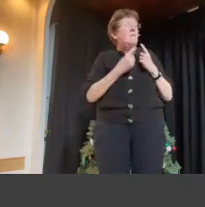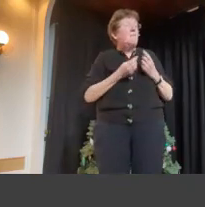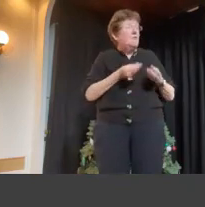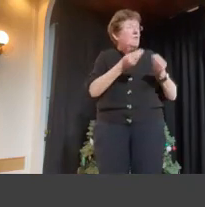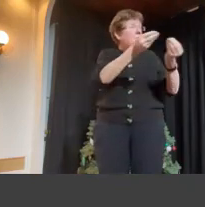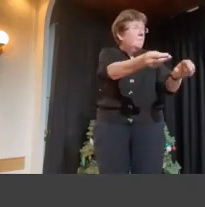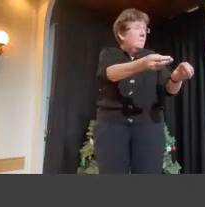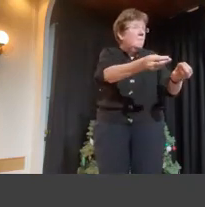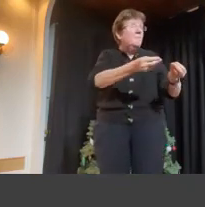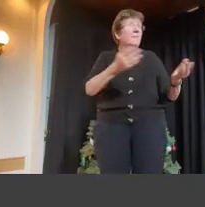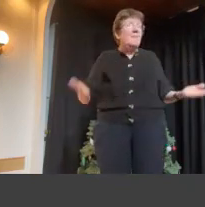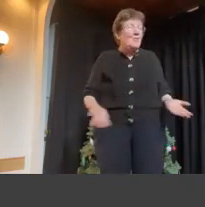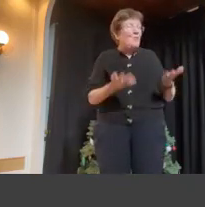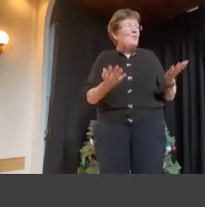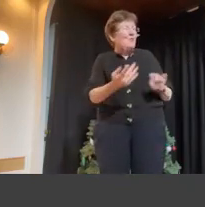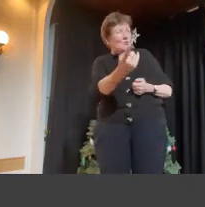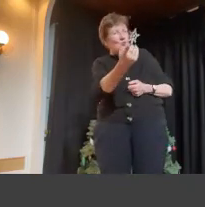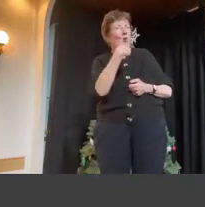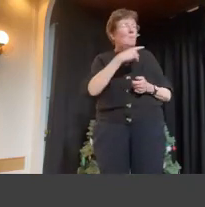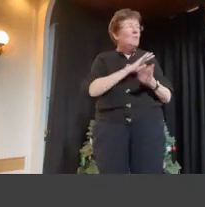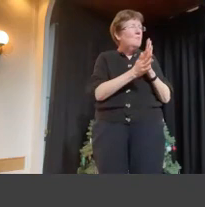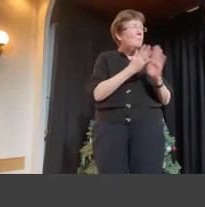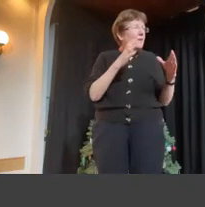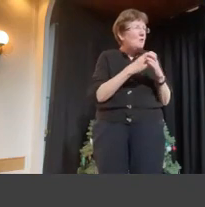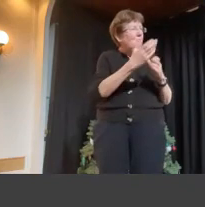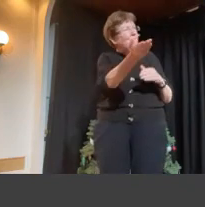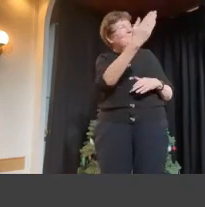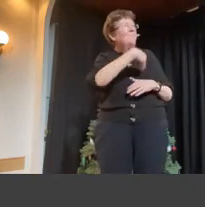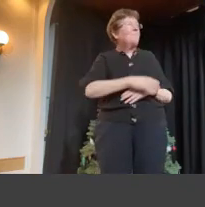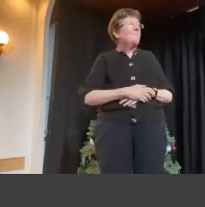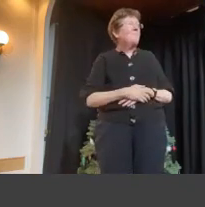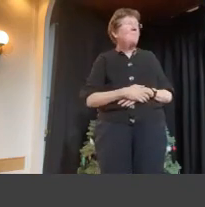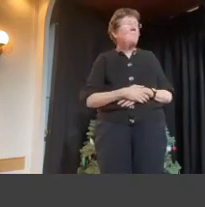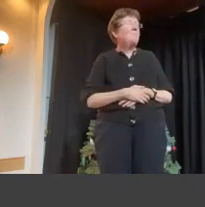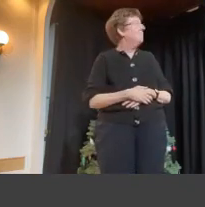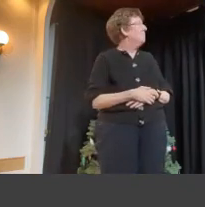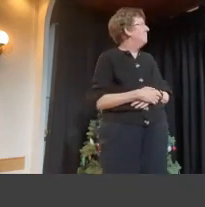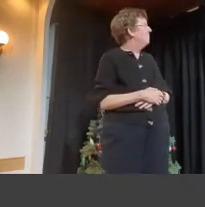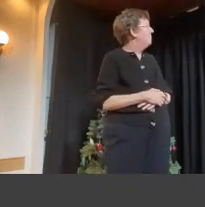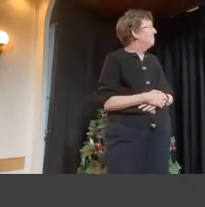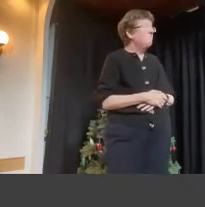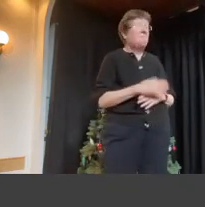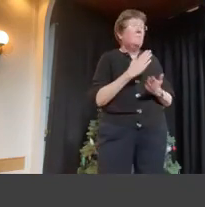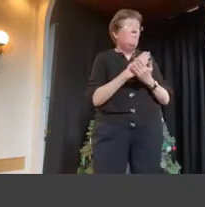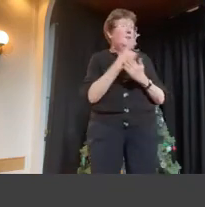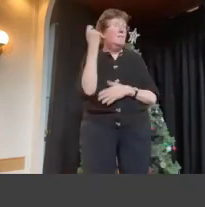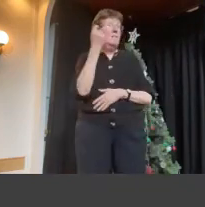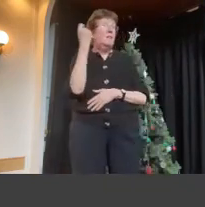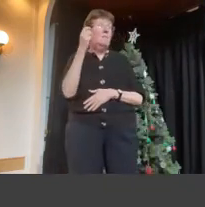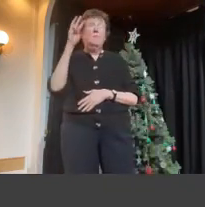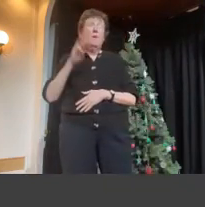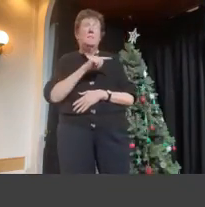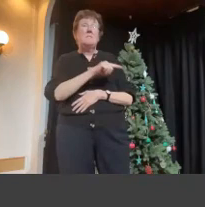A bilingual approach to education. They're given information at the health visitor stage. Come to our bilingual playgroup. That's all